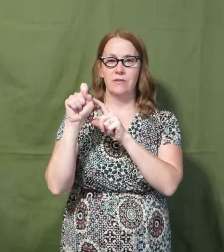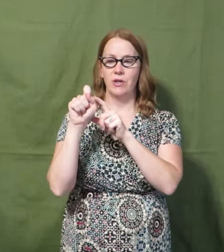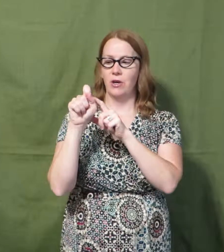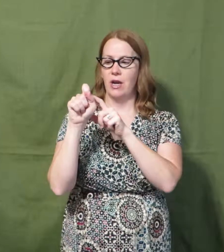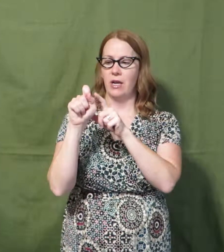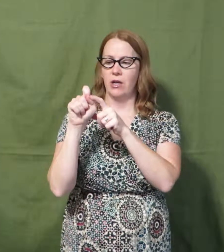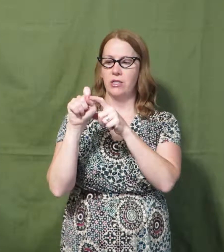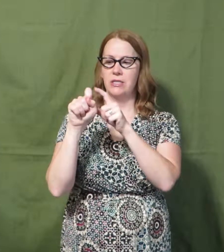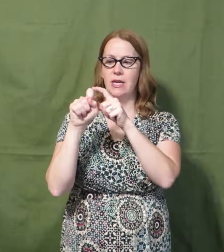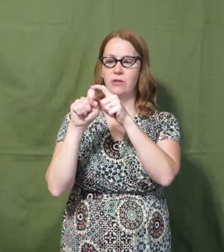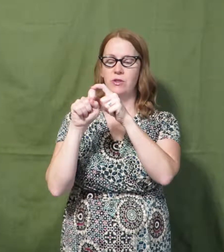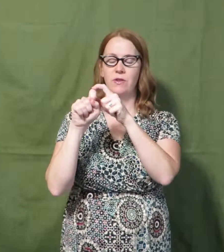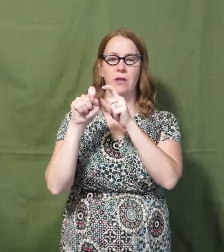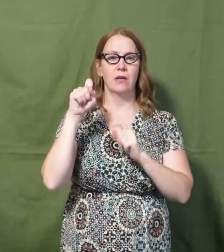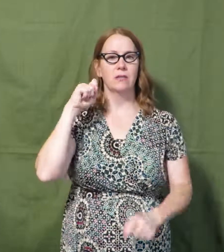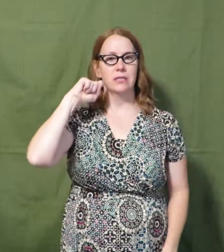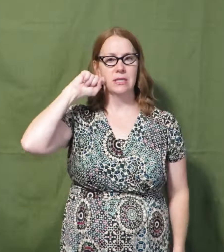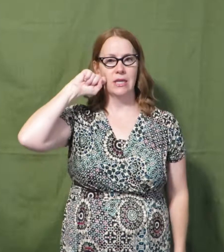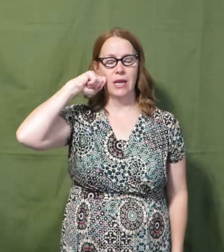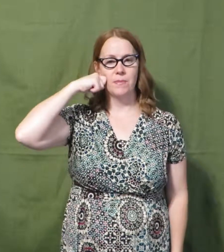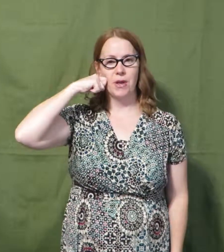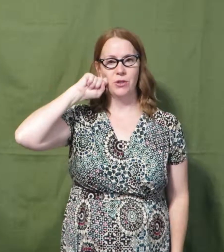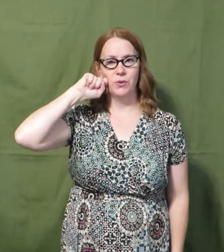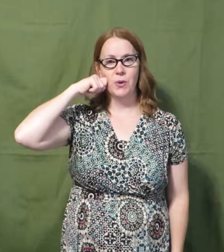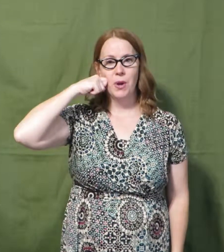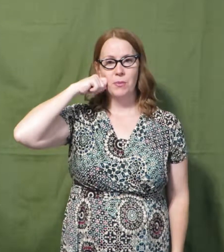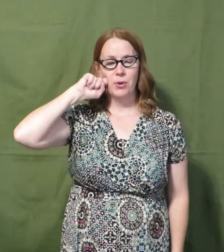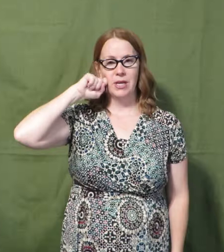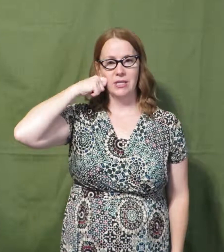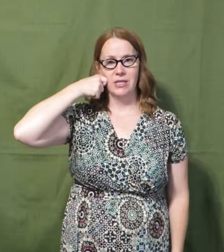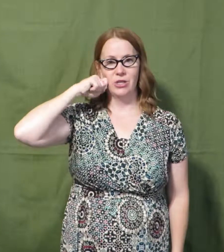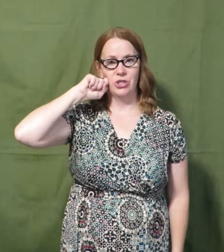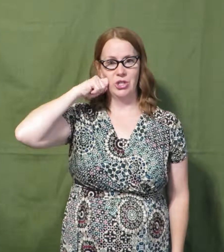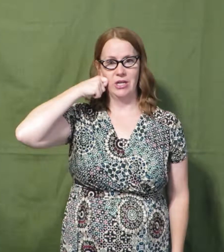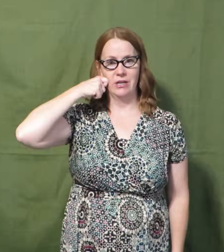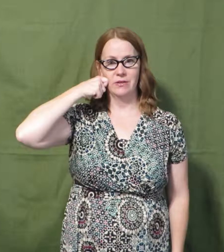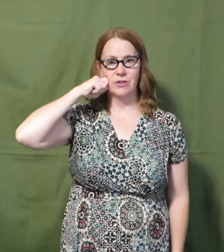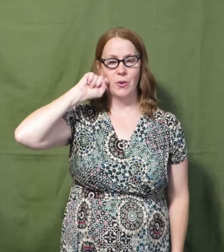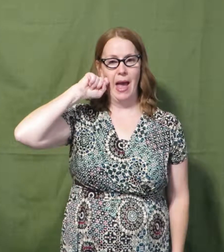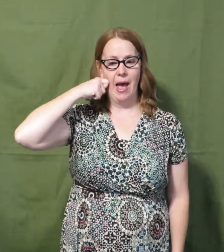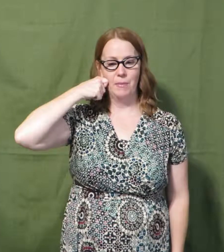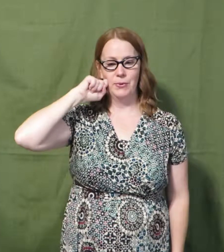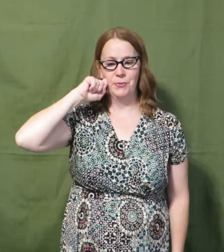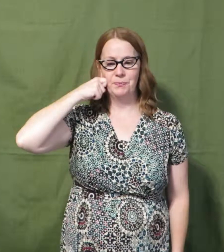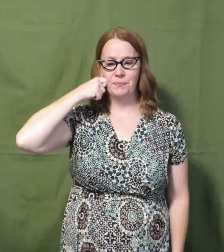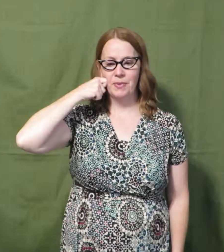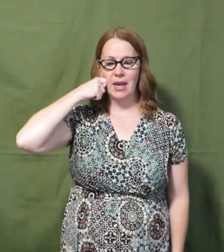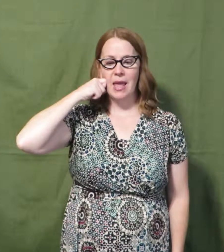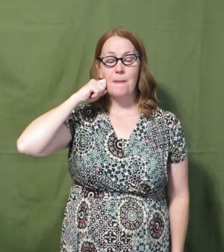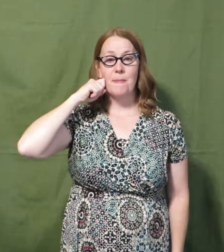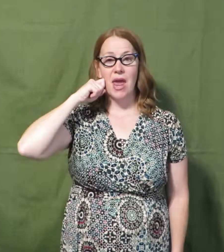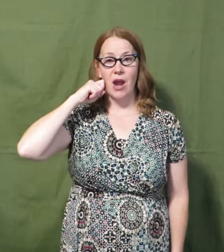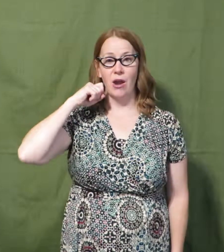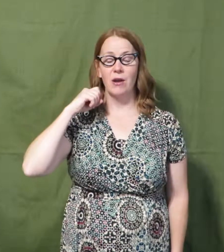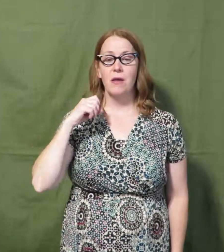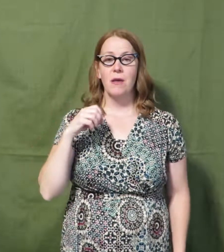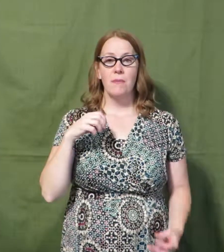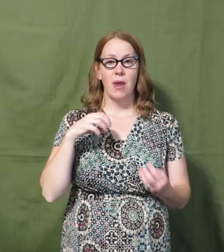finger kind of crunches down so that the knuckle is sticking up, and you put it into your cheek. So apple. Pear.